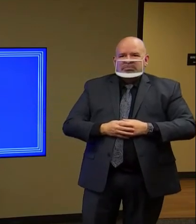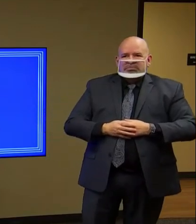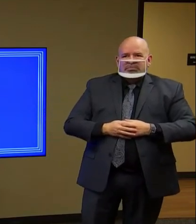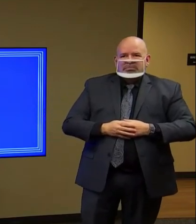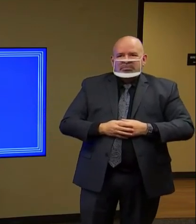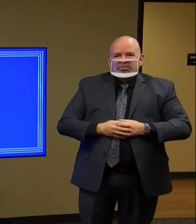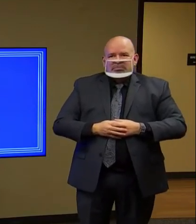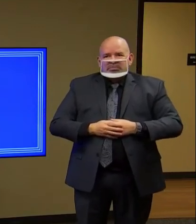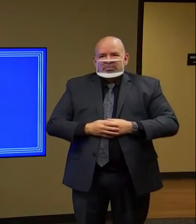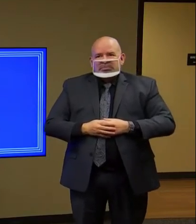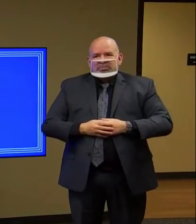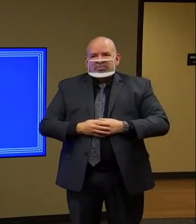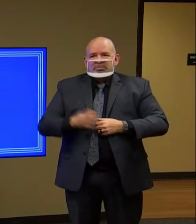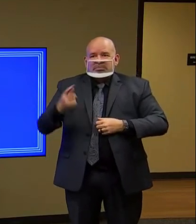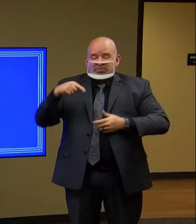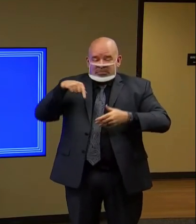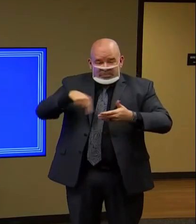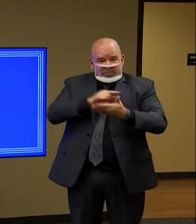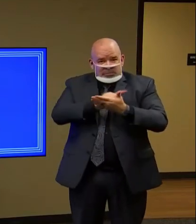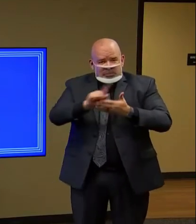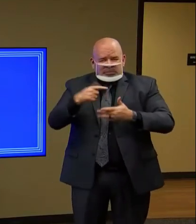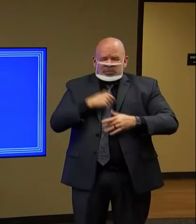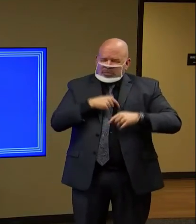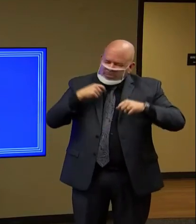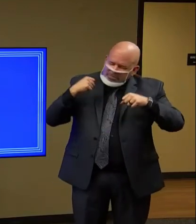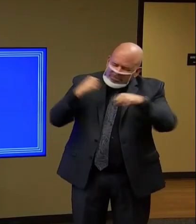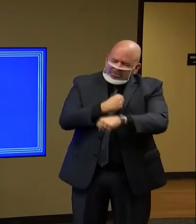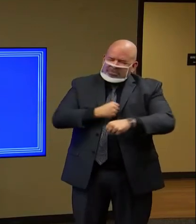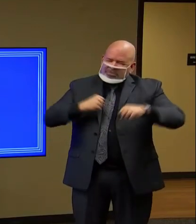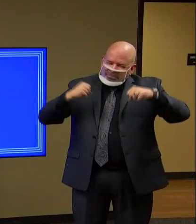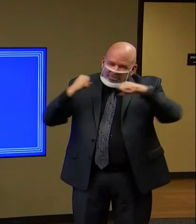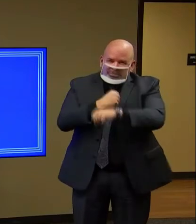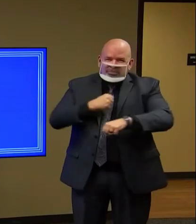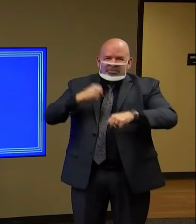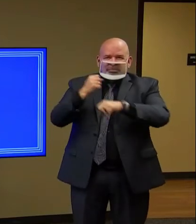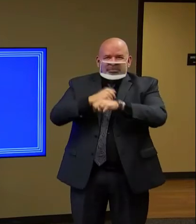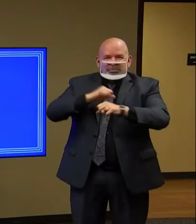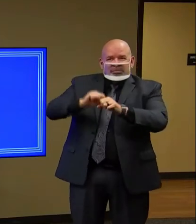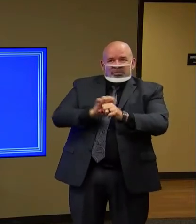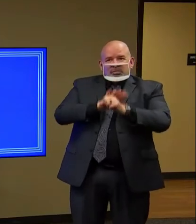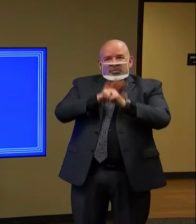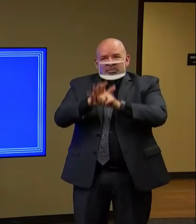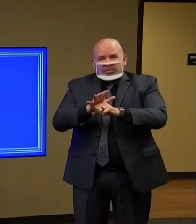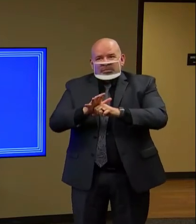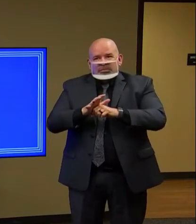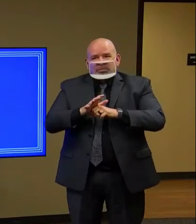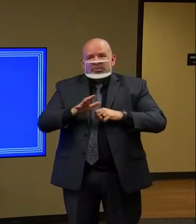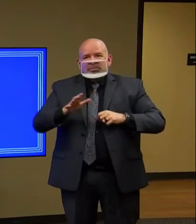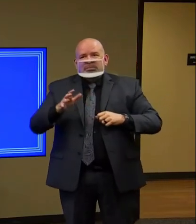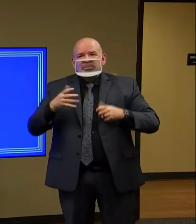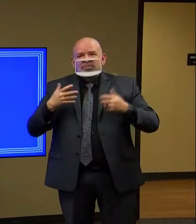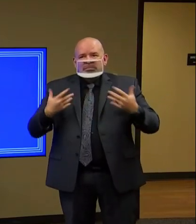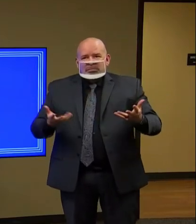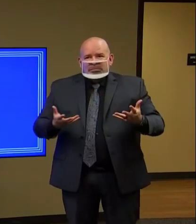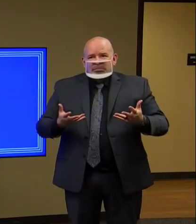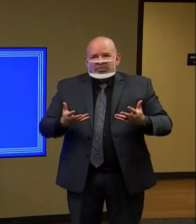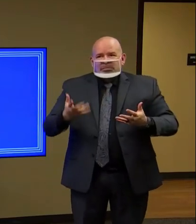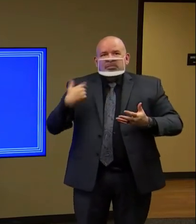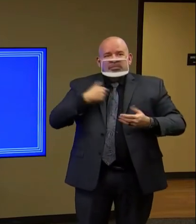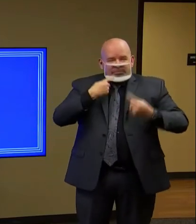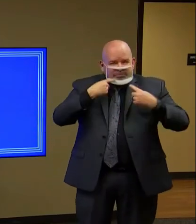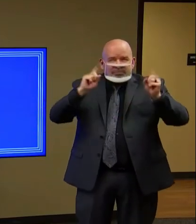battle against COVID-19 as we witnessed healthcare heroes in Dallas County, North Texas, and really throughout the country get their first shots